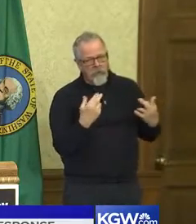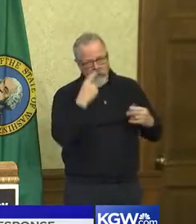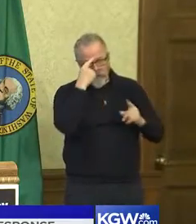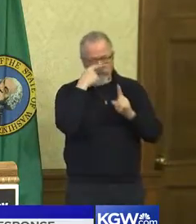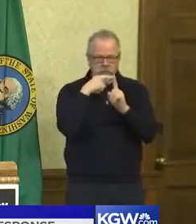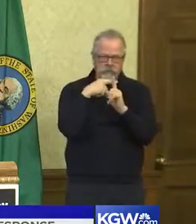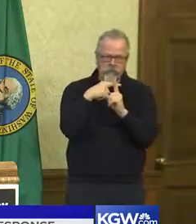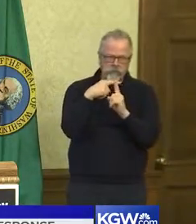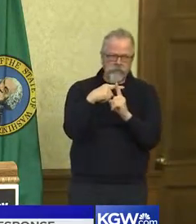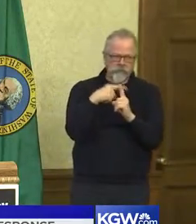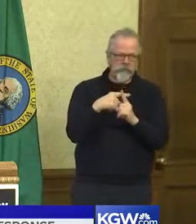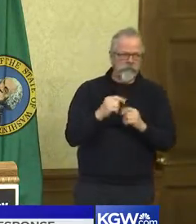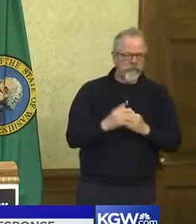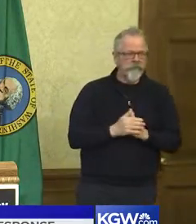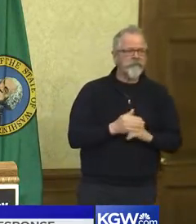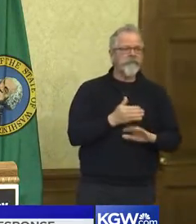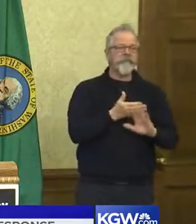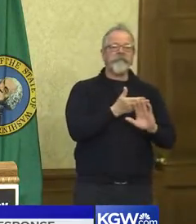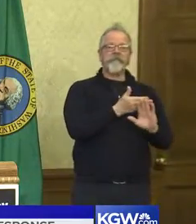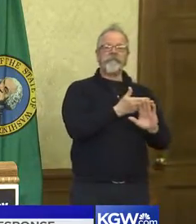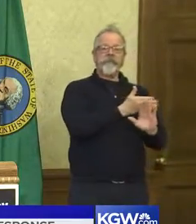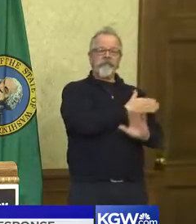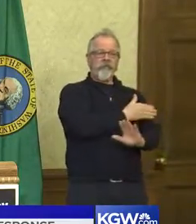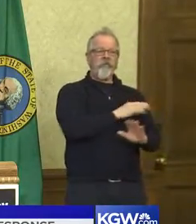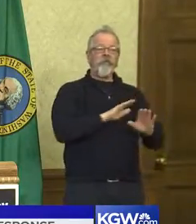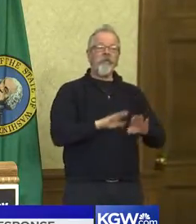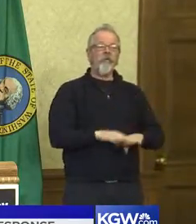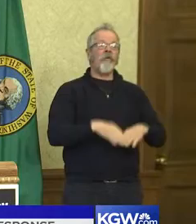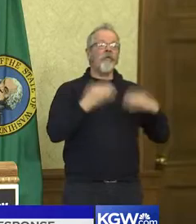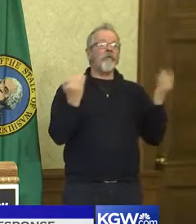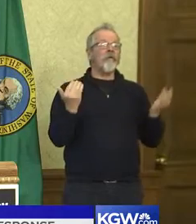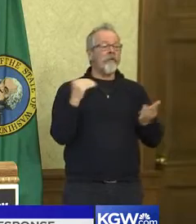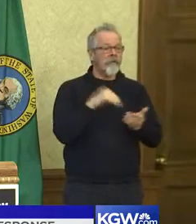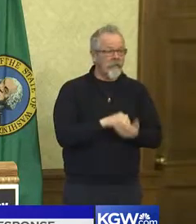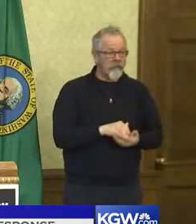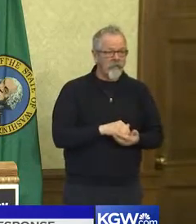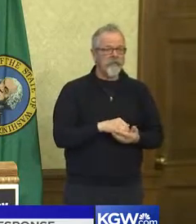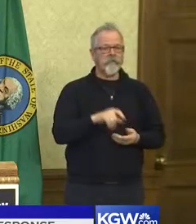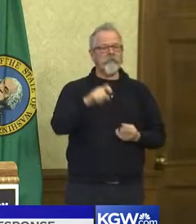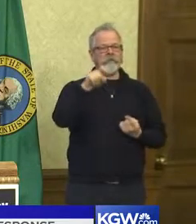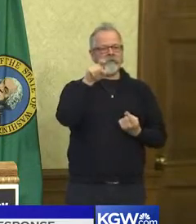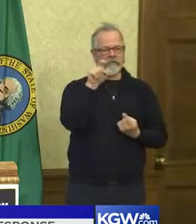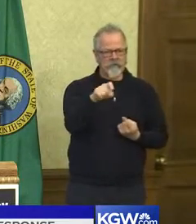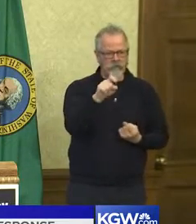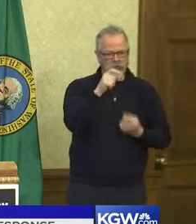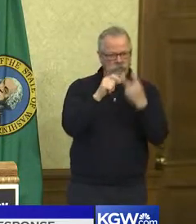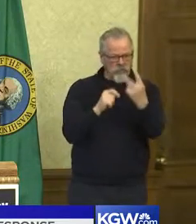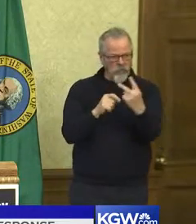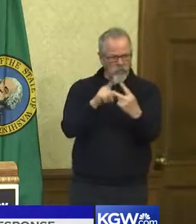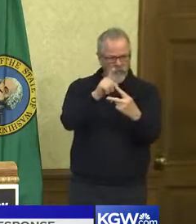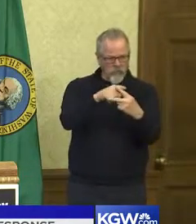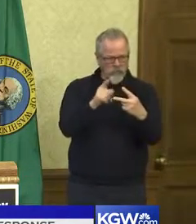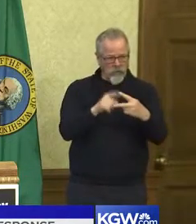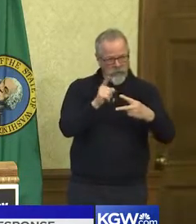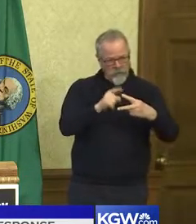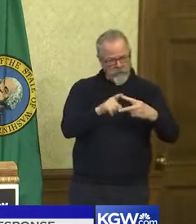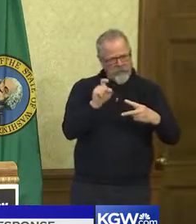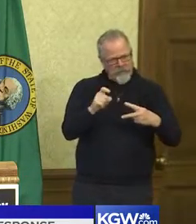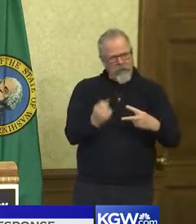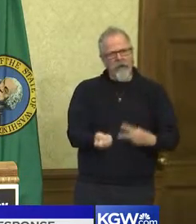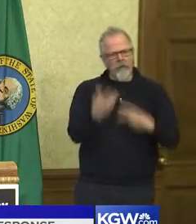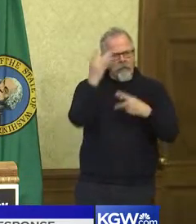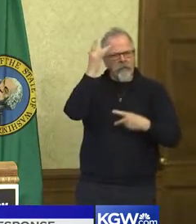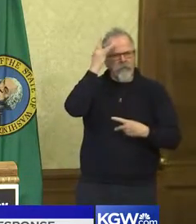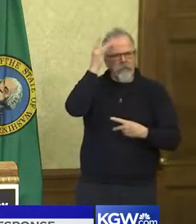fewer number of infections, and two, we need a much more robust testing and contact tracing organization, which we are making